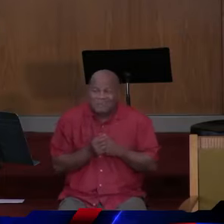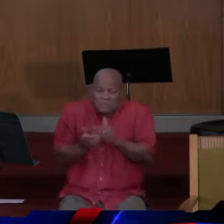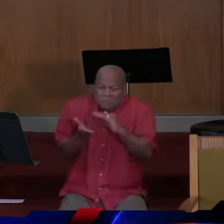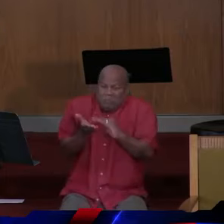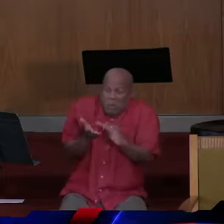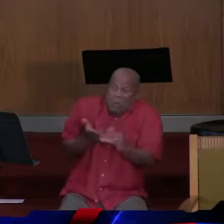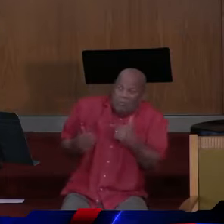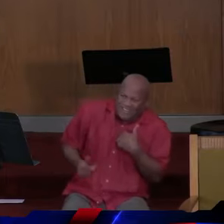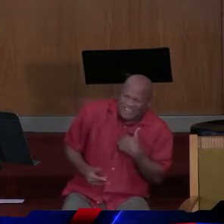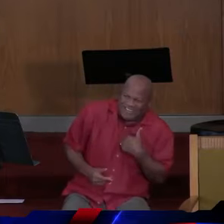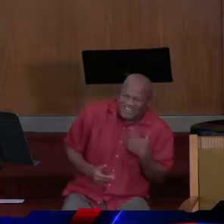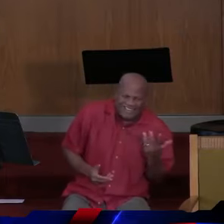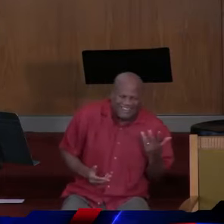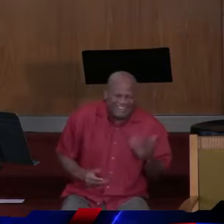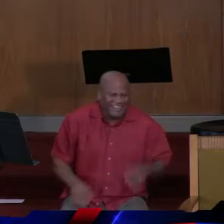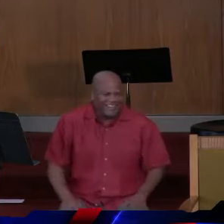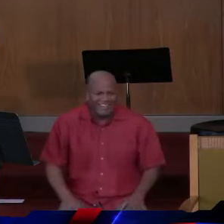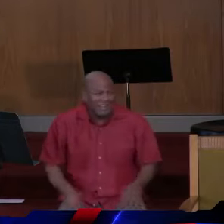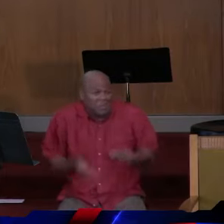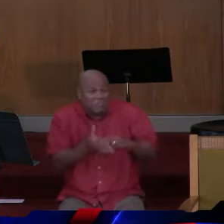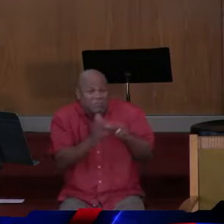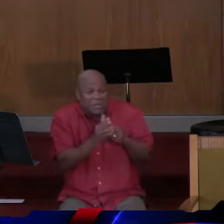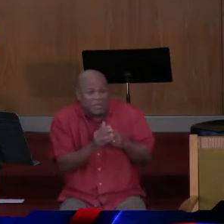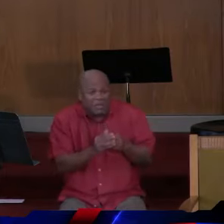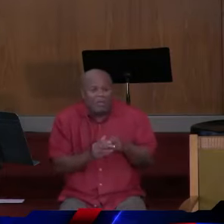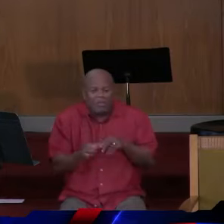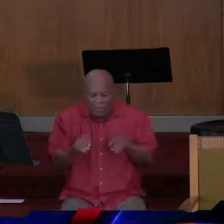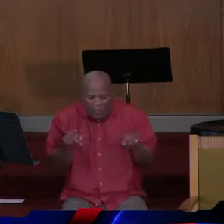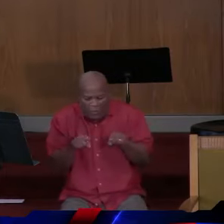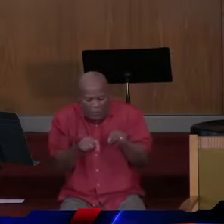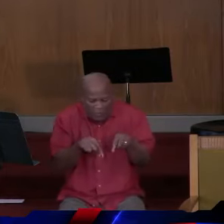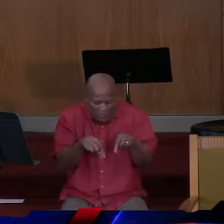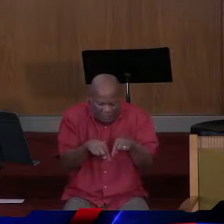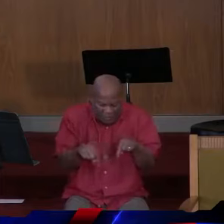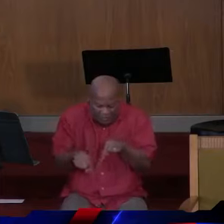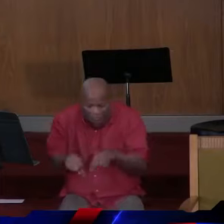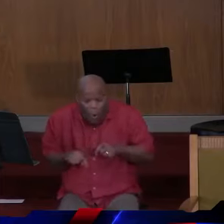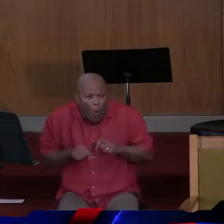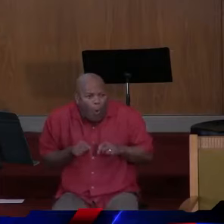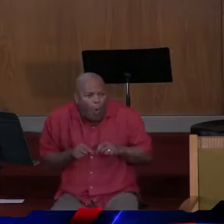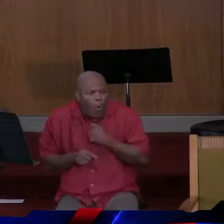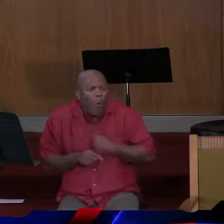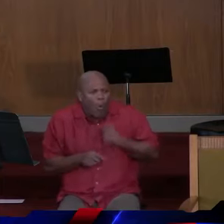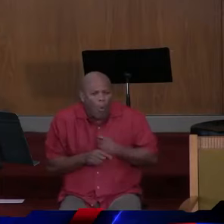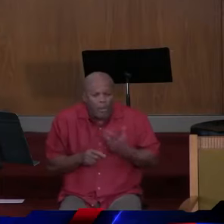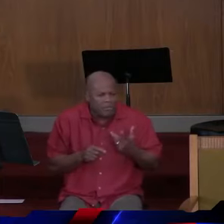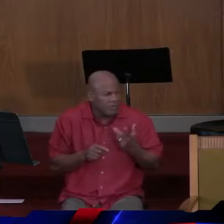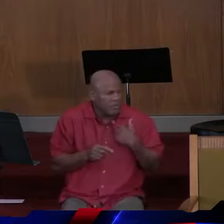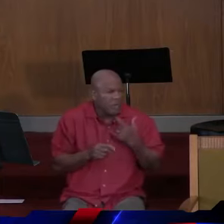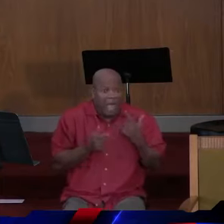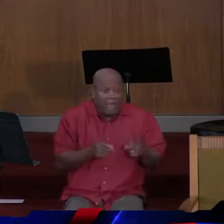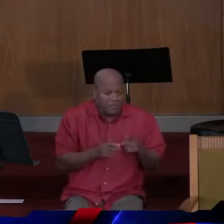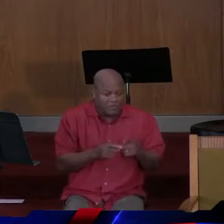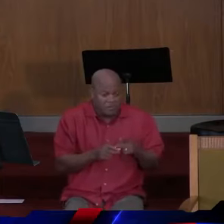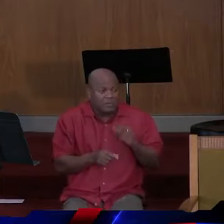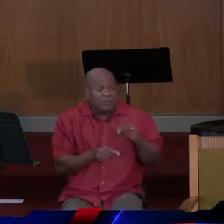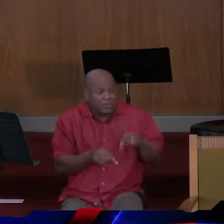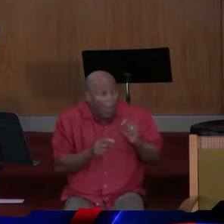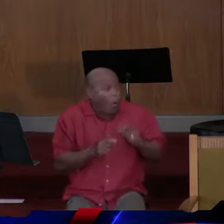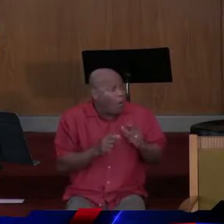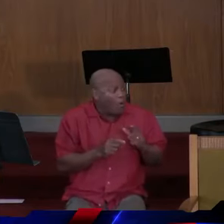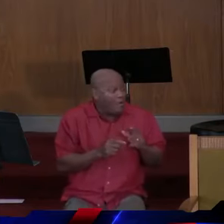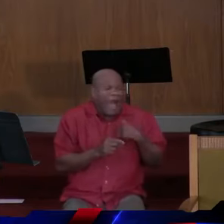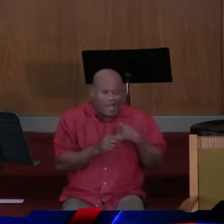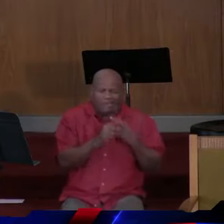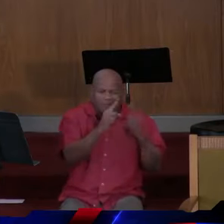Pardon me. I didn't mean to step on your toes. Pardon me. Actually, I meant to step on your toes, but